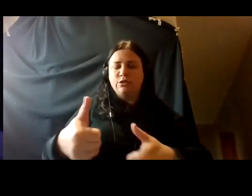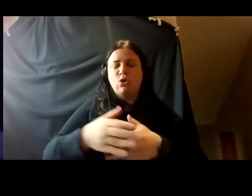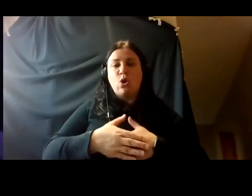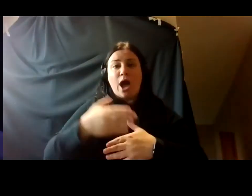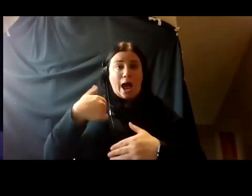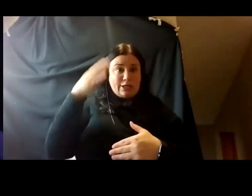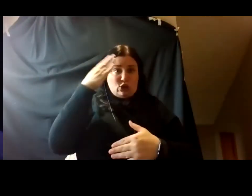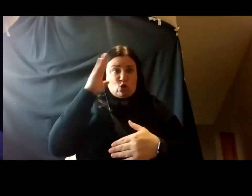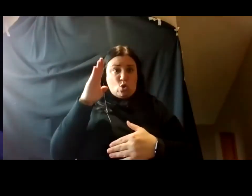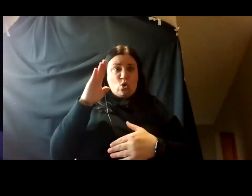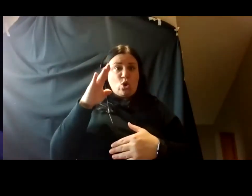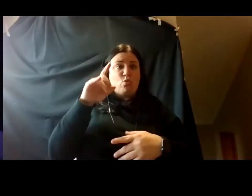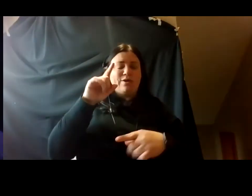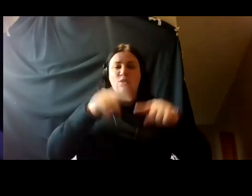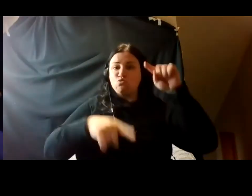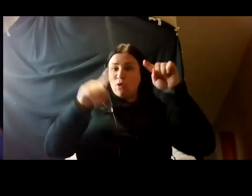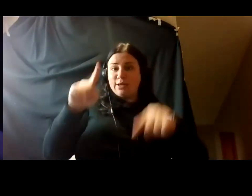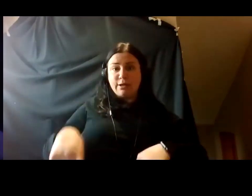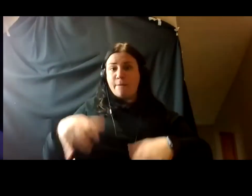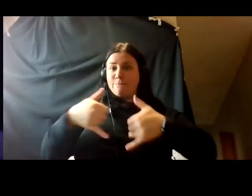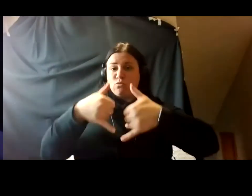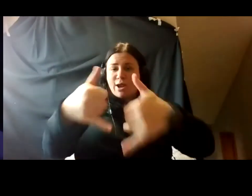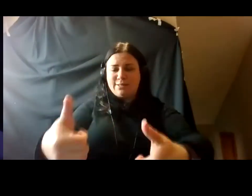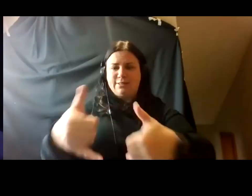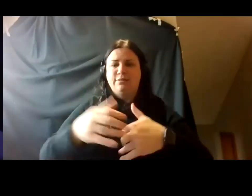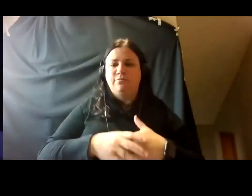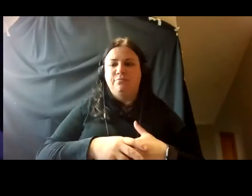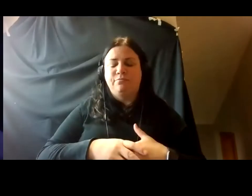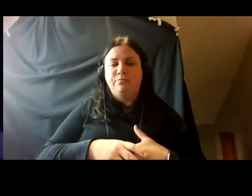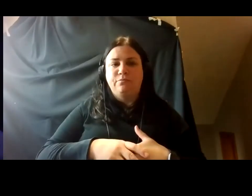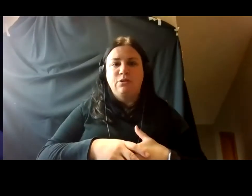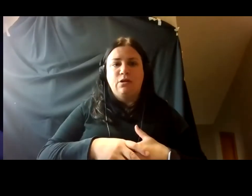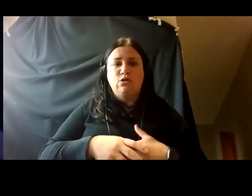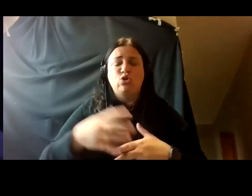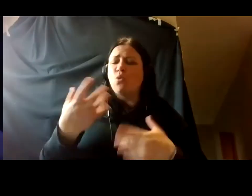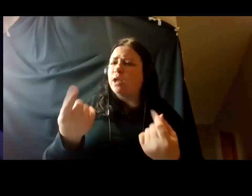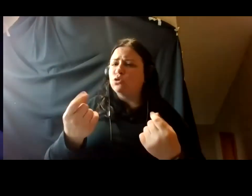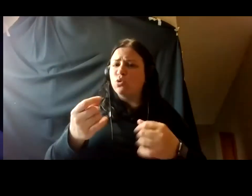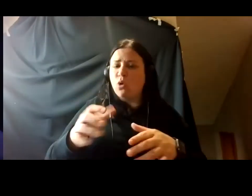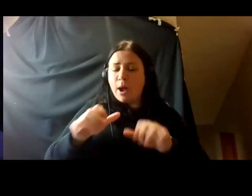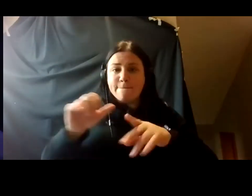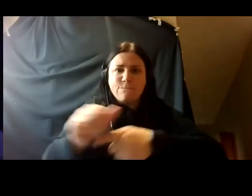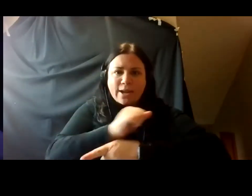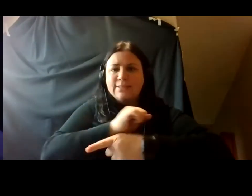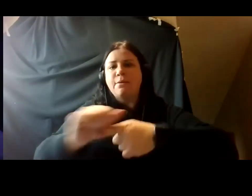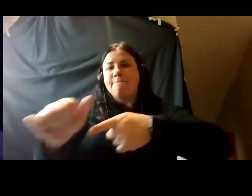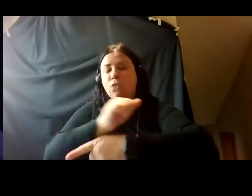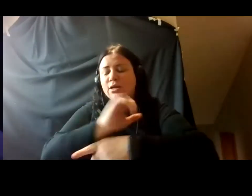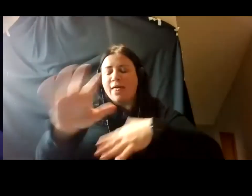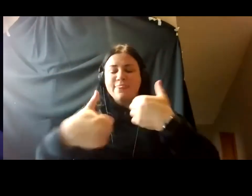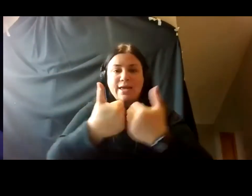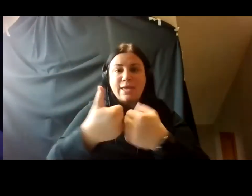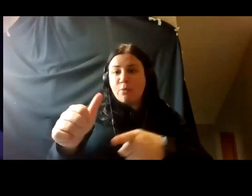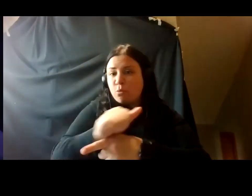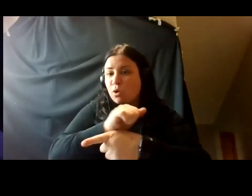there and just give it to you. I didn't know that, not at 6. So what I did is I kept practicing that game. I got so good that I